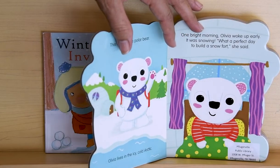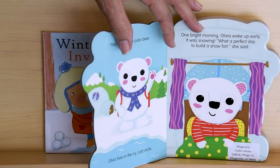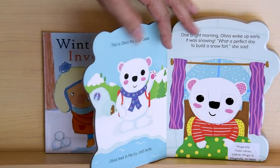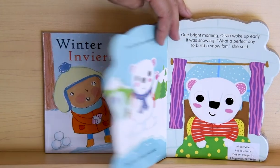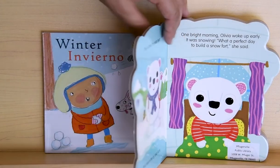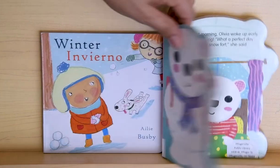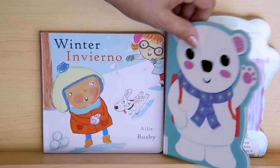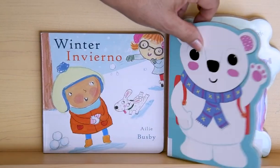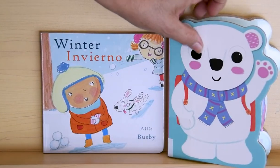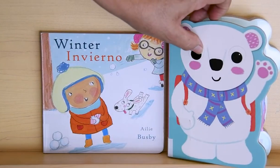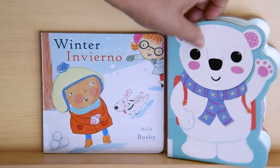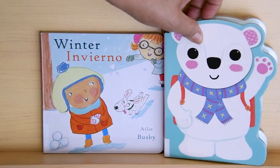That's right.